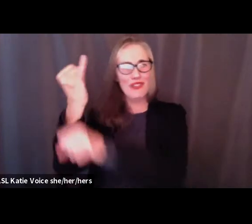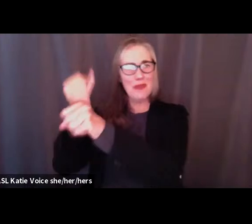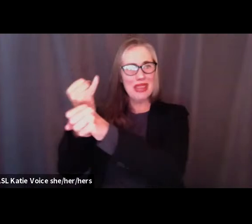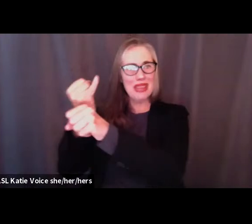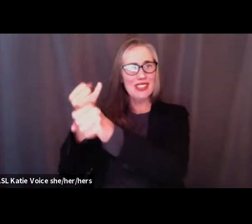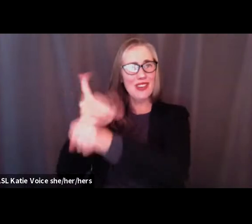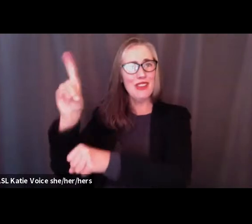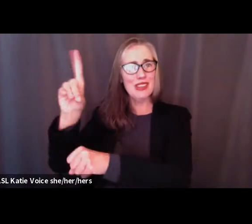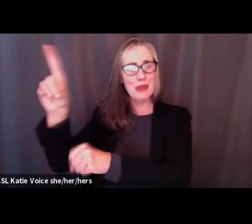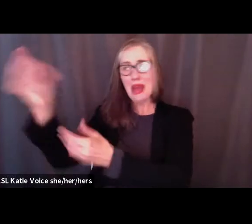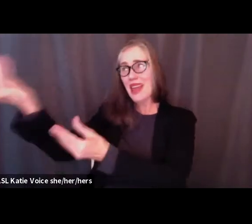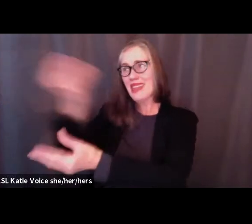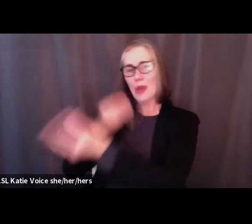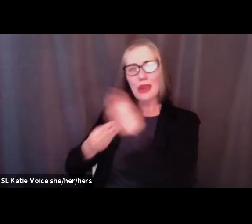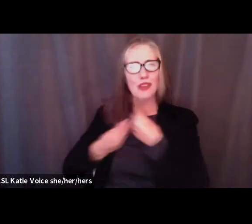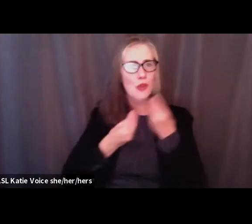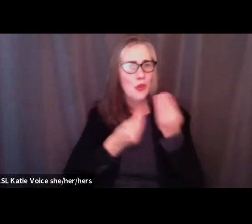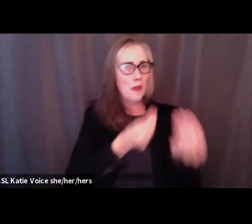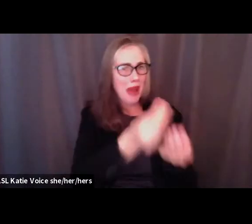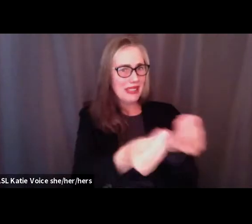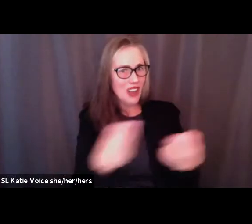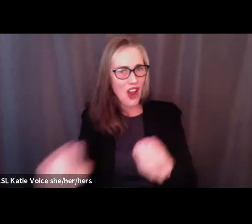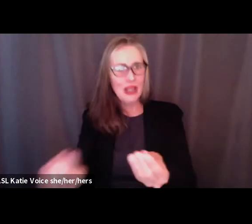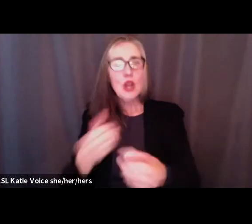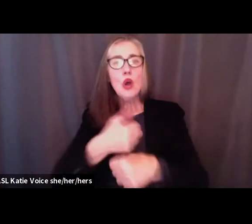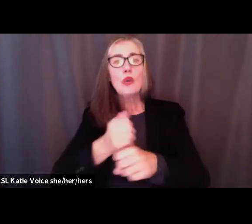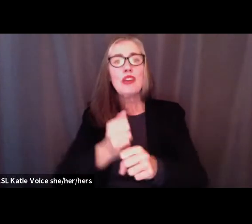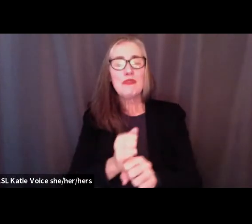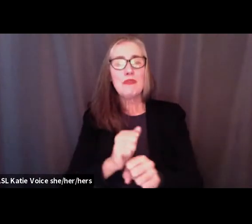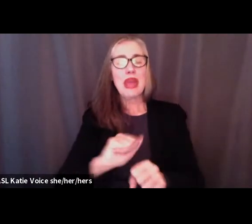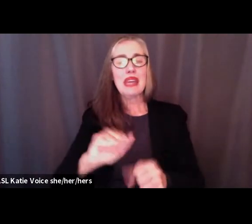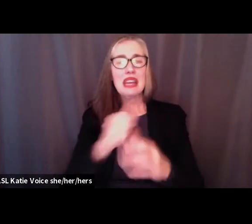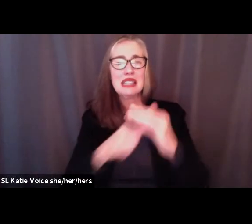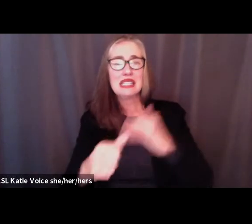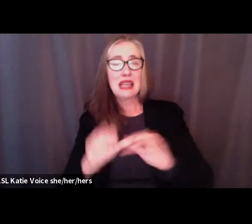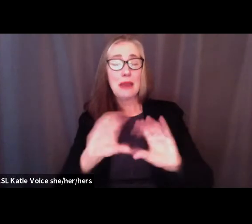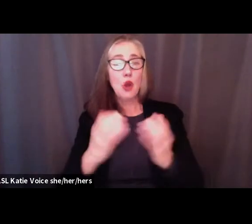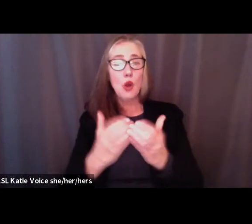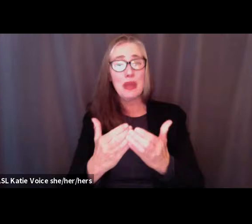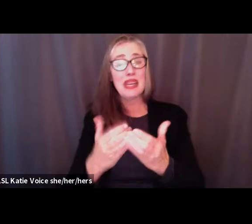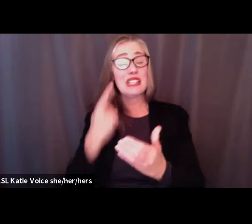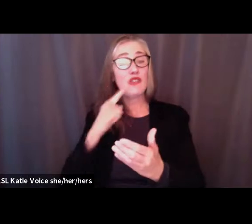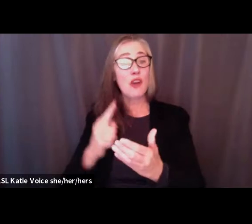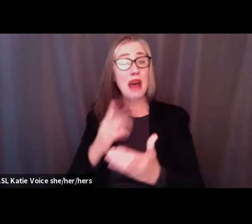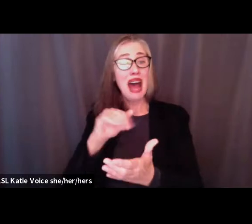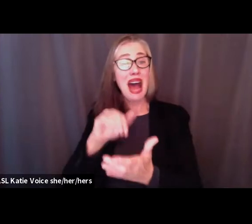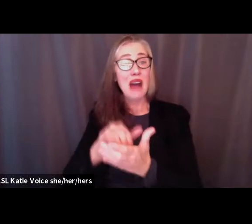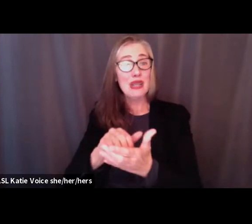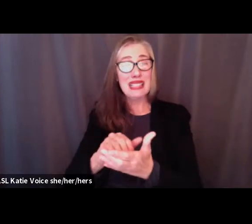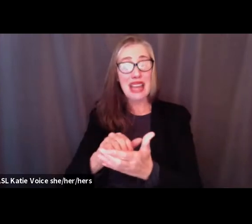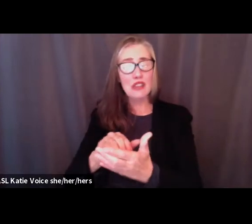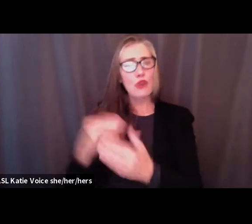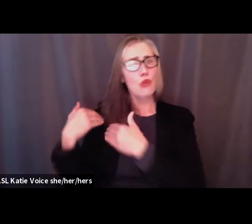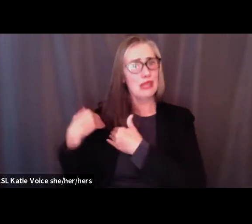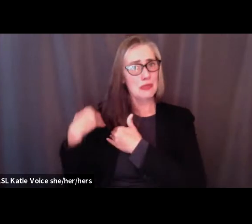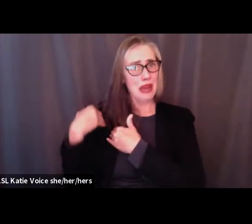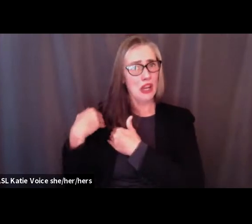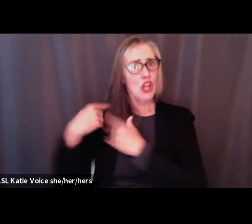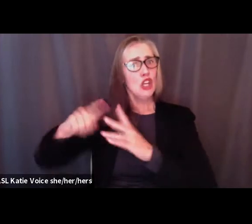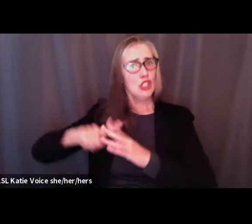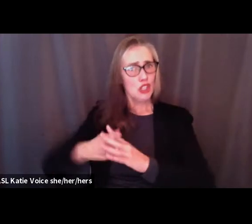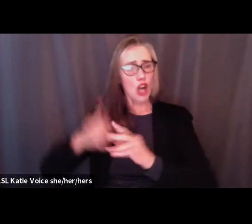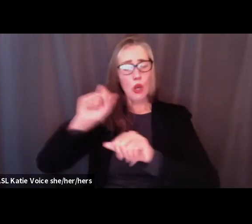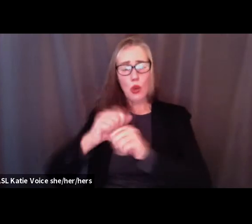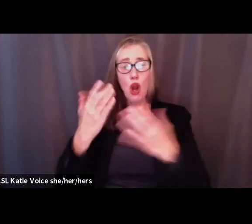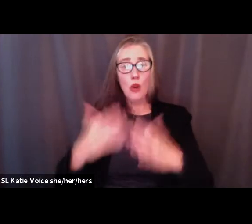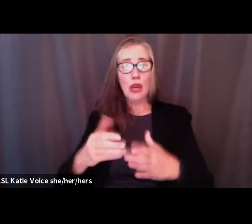also created 4 subcommittees based on our central charges, and the work in those committees has already begun. The subcommittees are